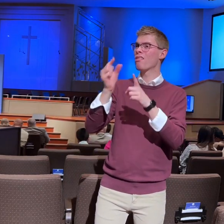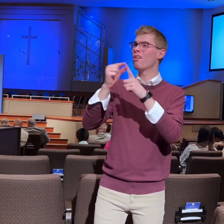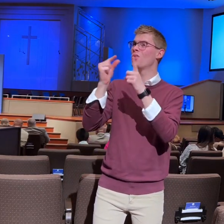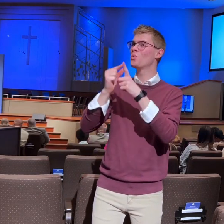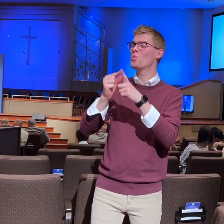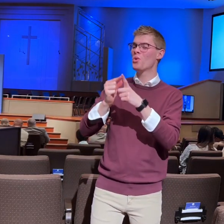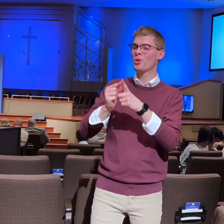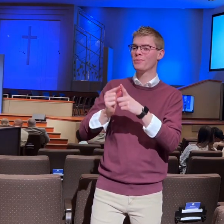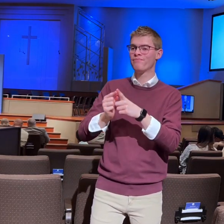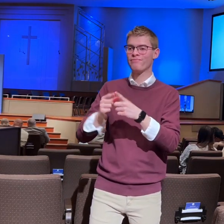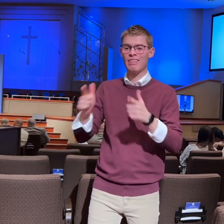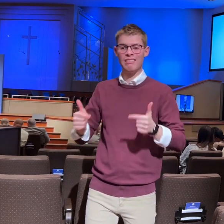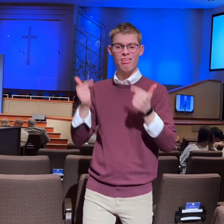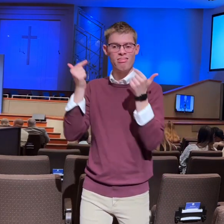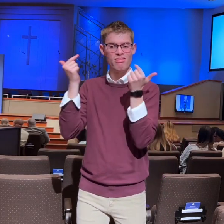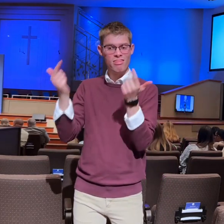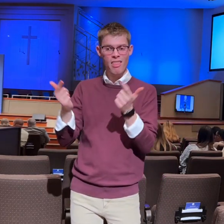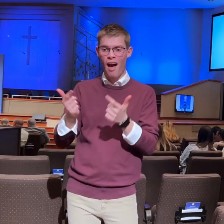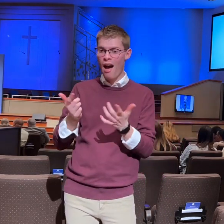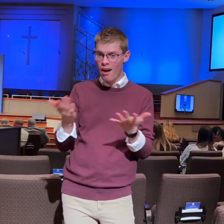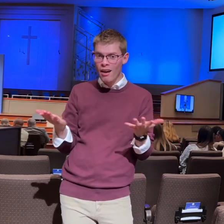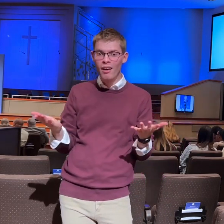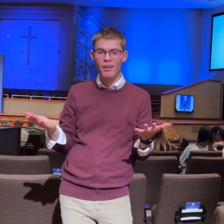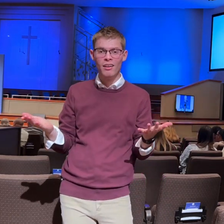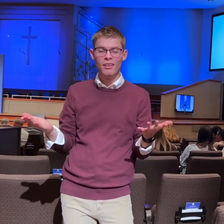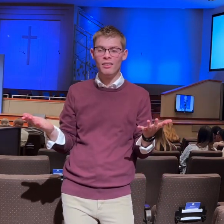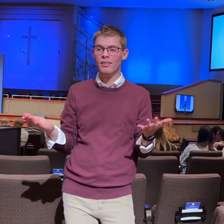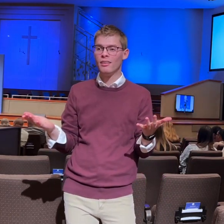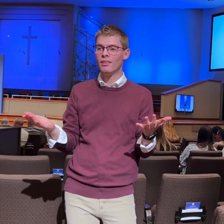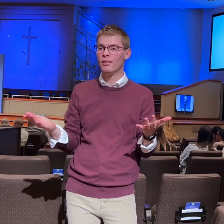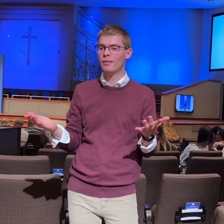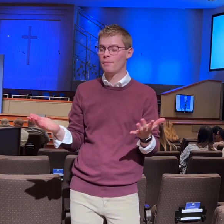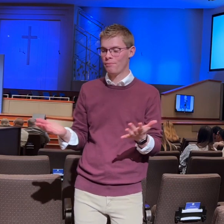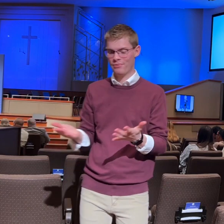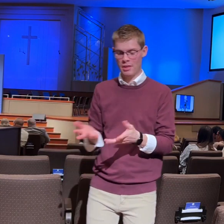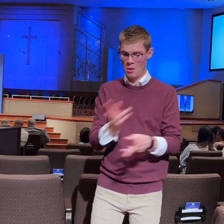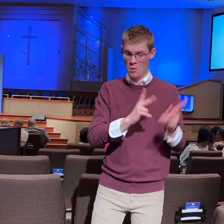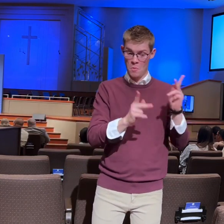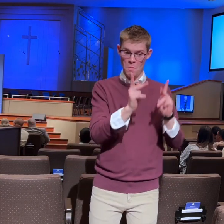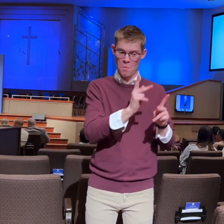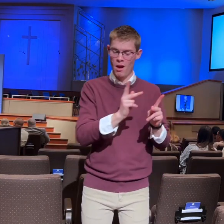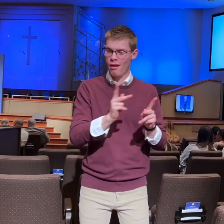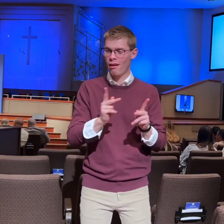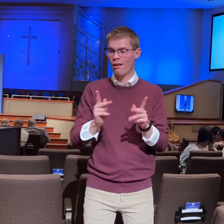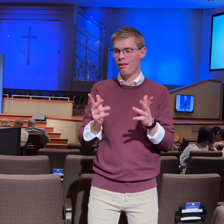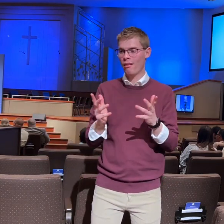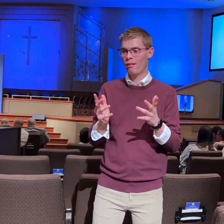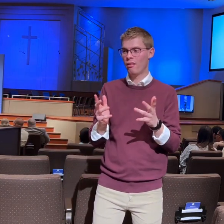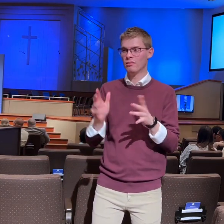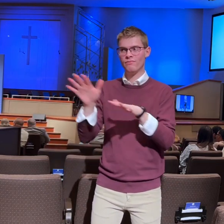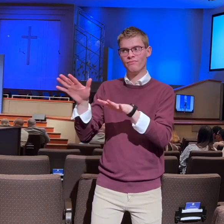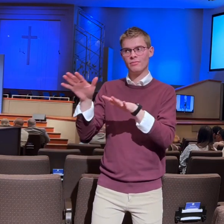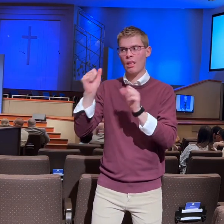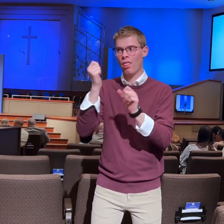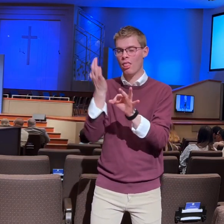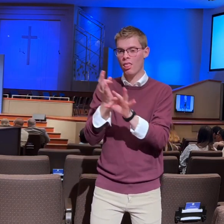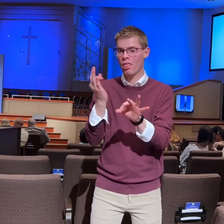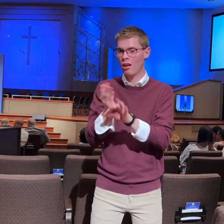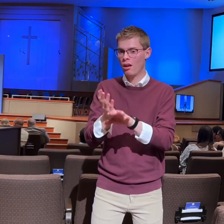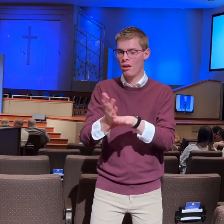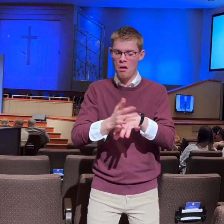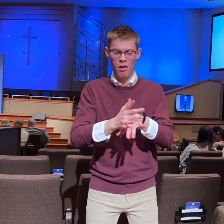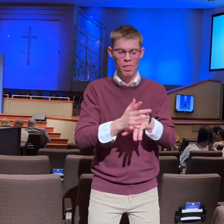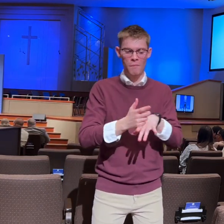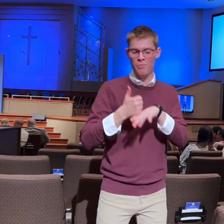sword. It's alive, folks. I'm going to tell you something. Again, the apostate knows that. They're running from it. They're denying it. They're blaming their sixth grade